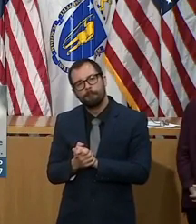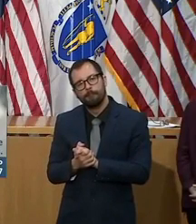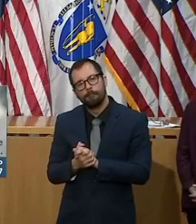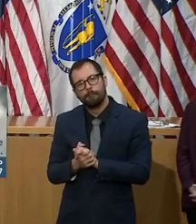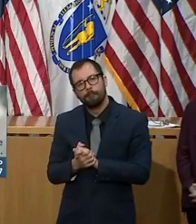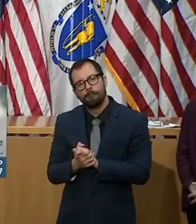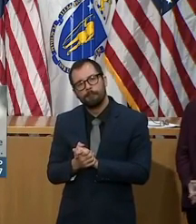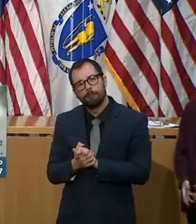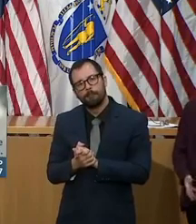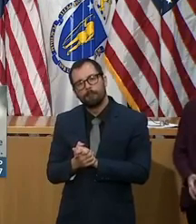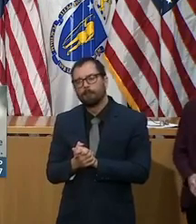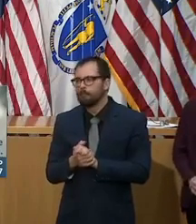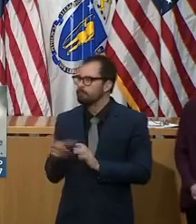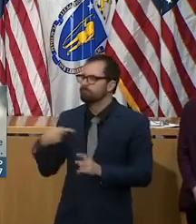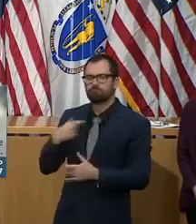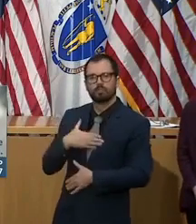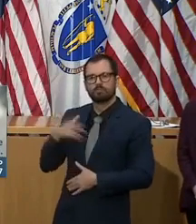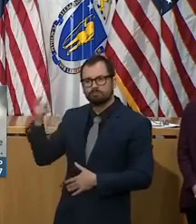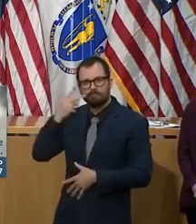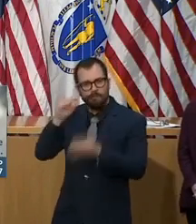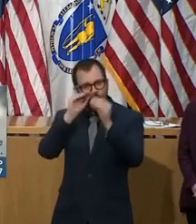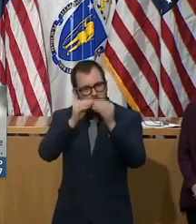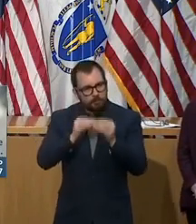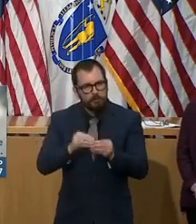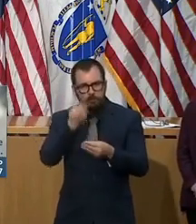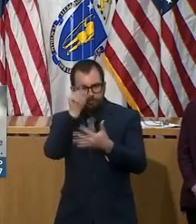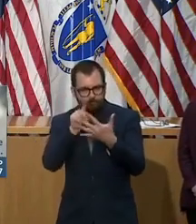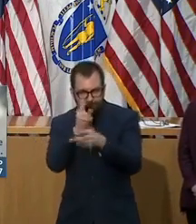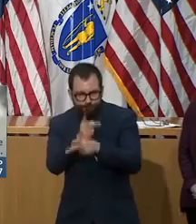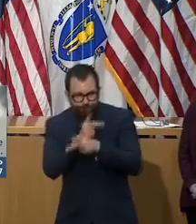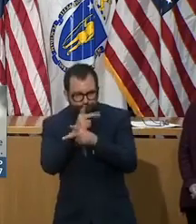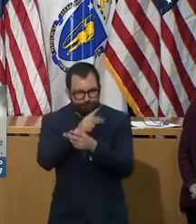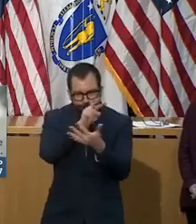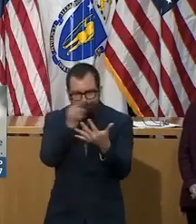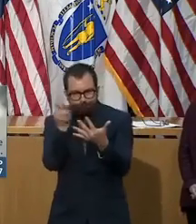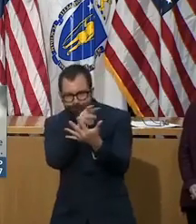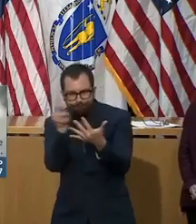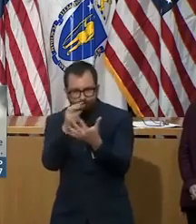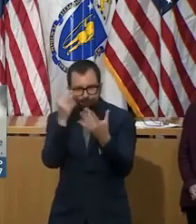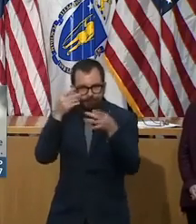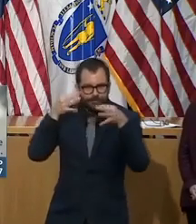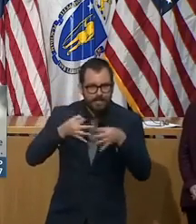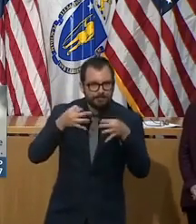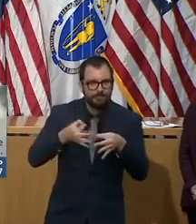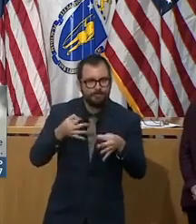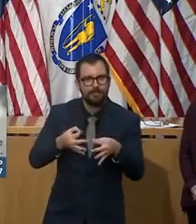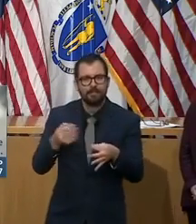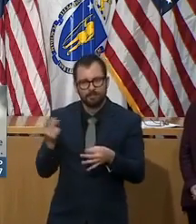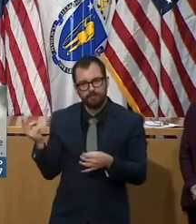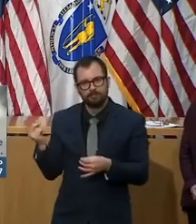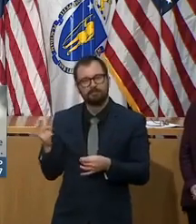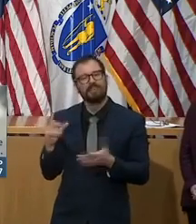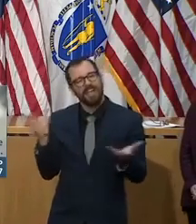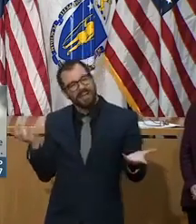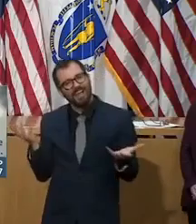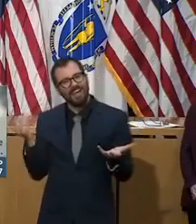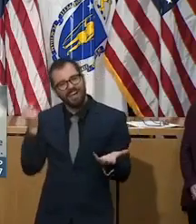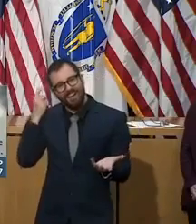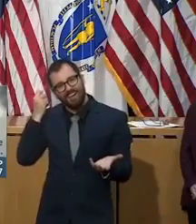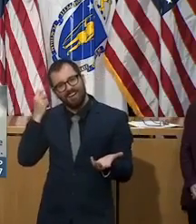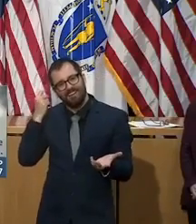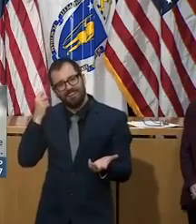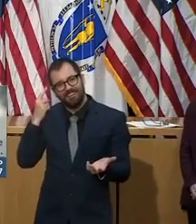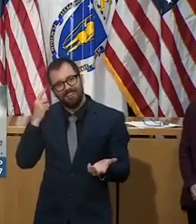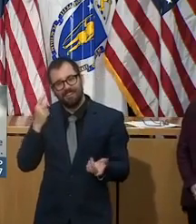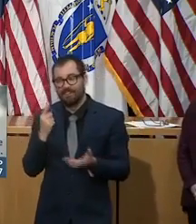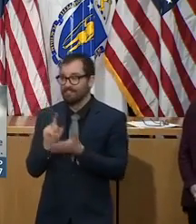pretty short for you to reach a goal, but you kept seemingly every body language you're holding out hope. Something was going to happen.